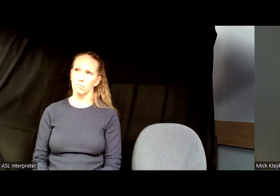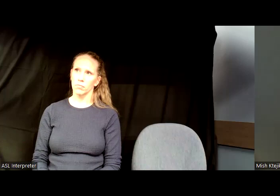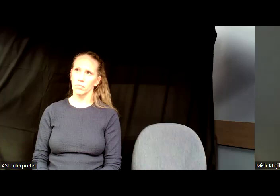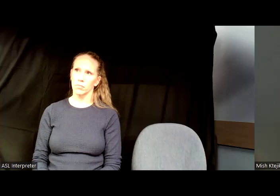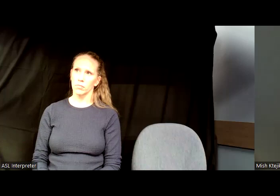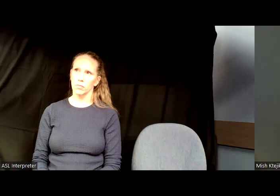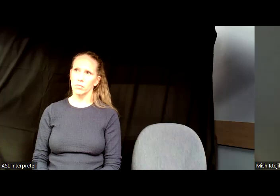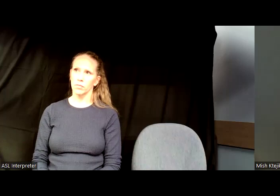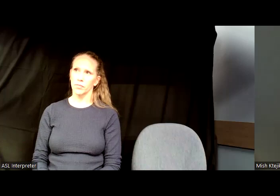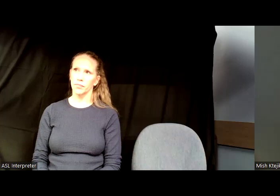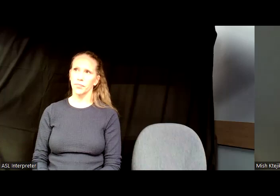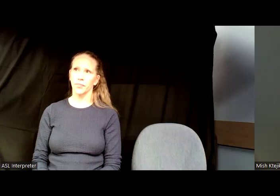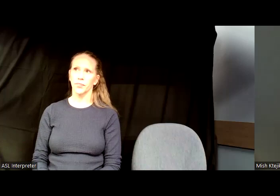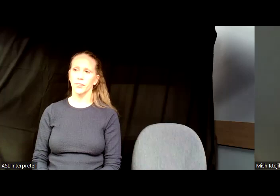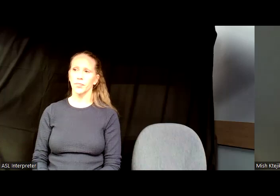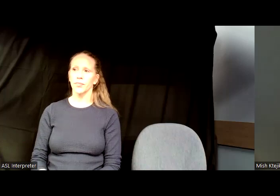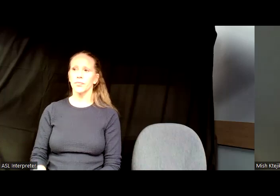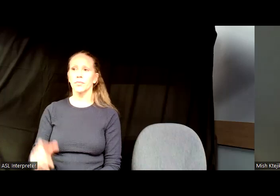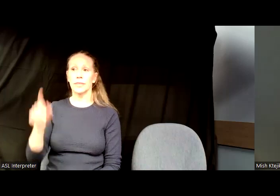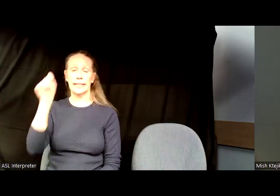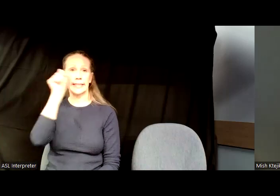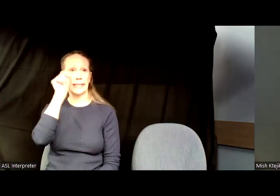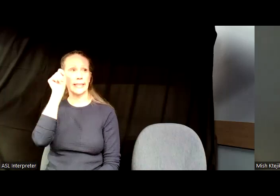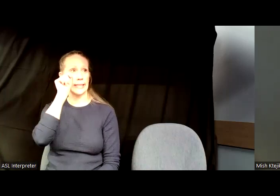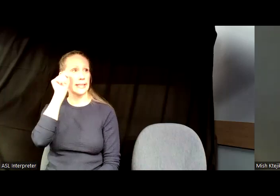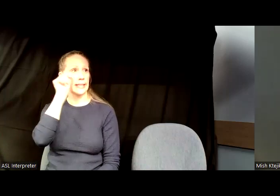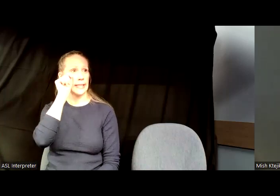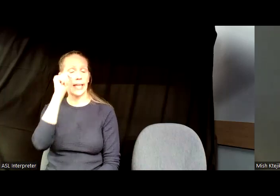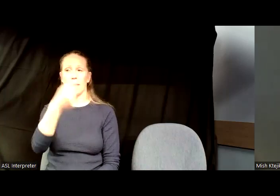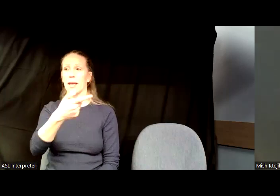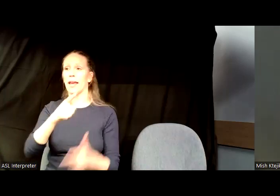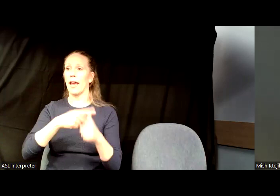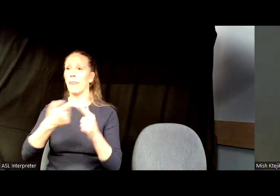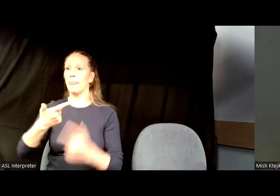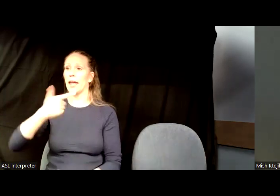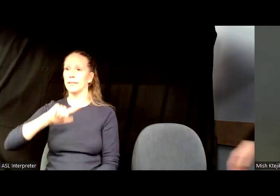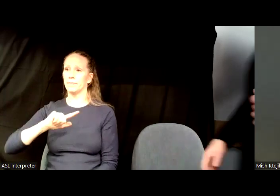provisional interpreters. Tammy, and then it will be my turn.